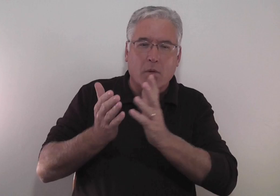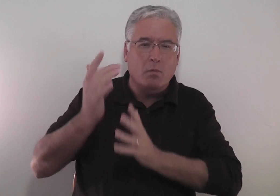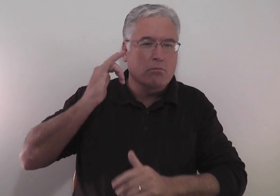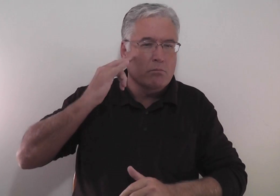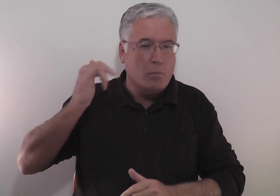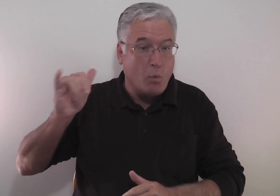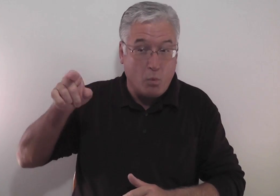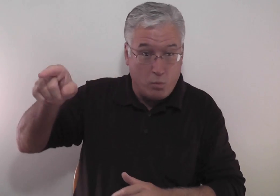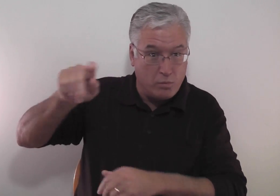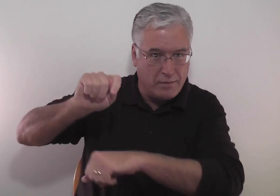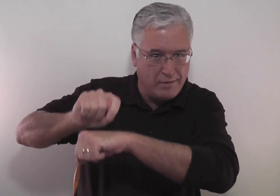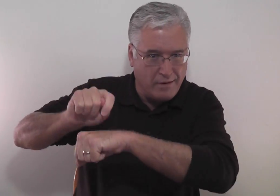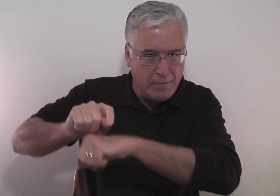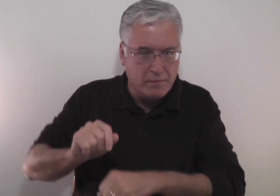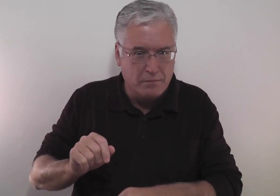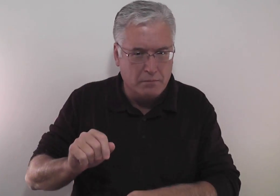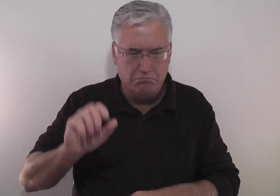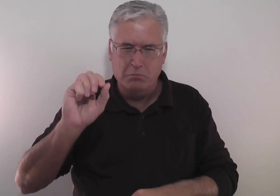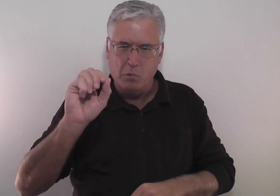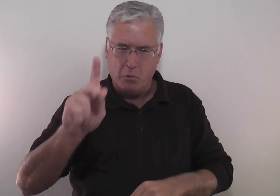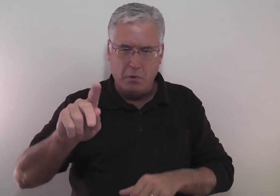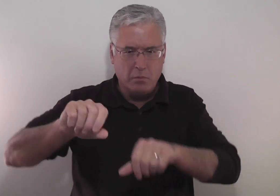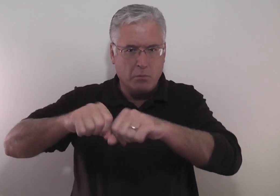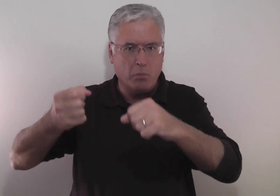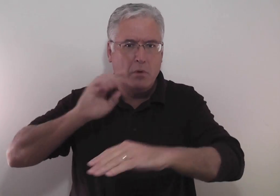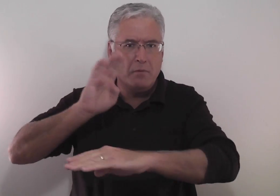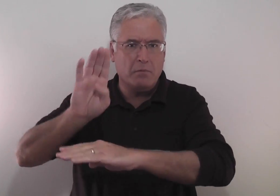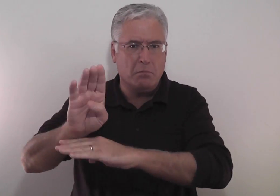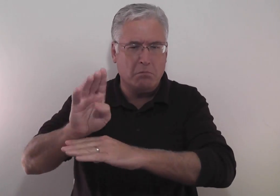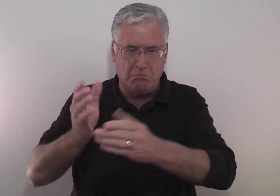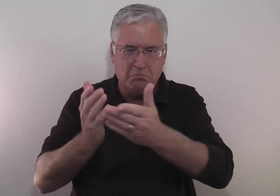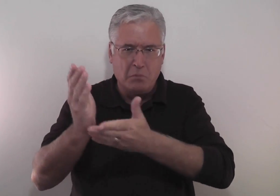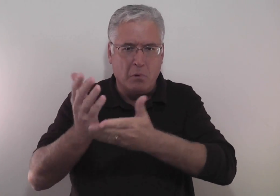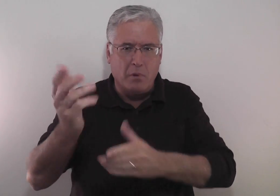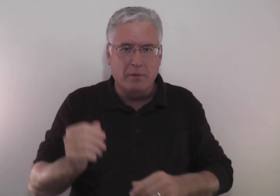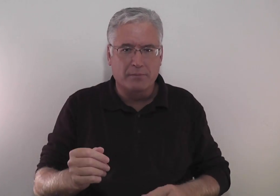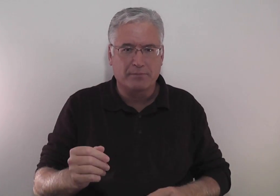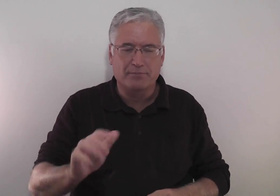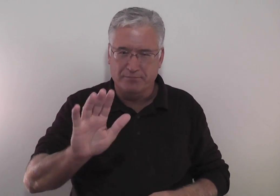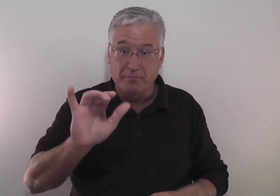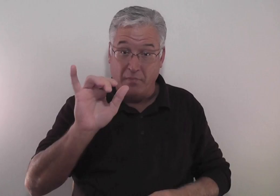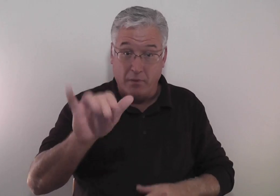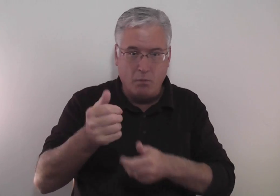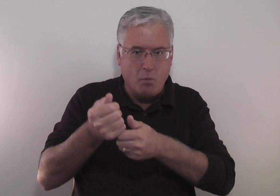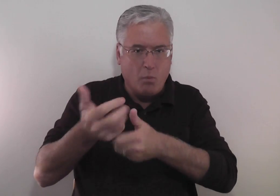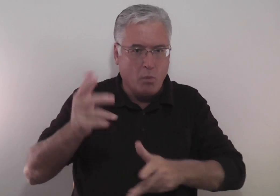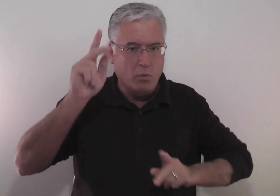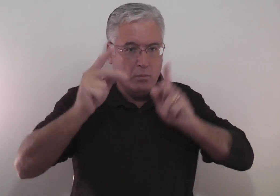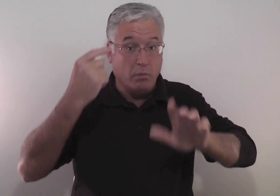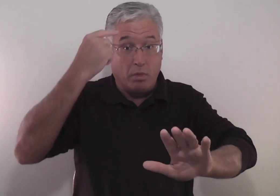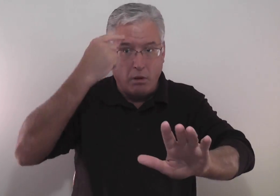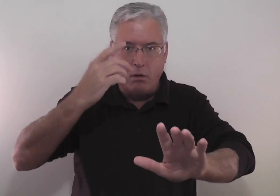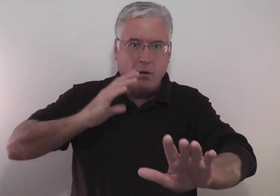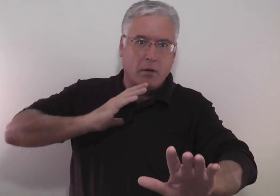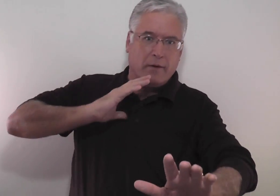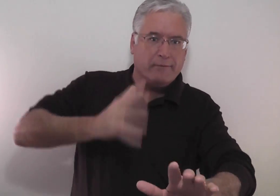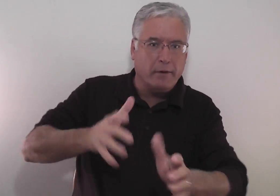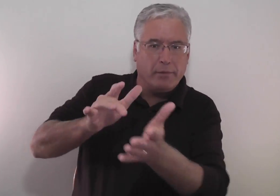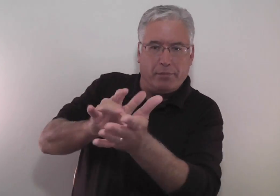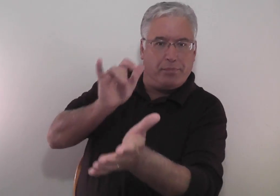something, making a vow by the gold of the temple, that was okay to break the vow. That's what they thought. And people thought,